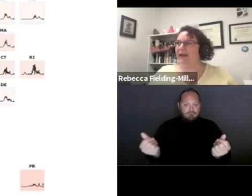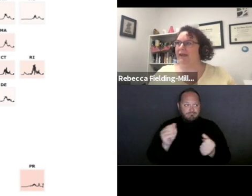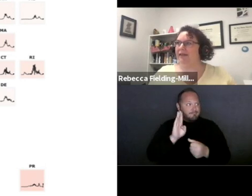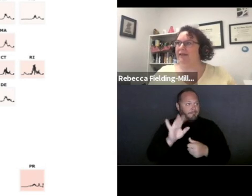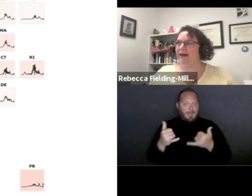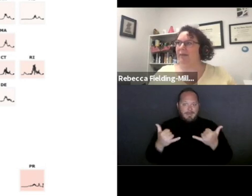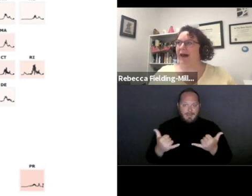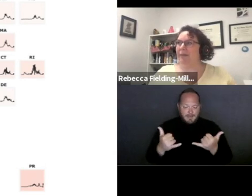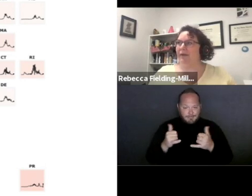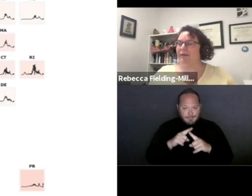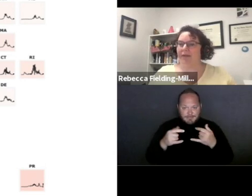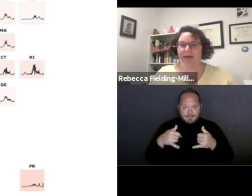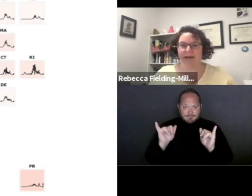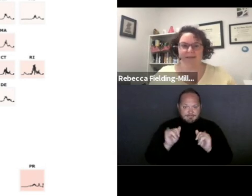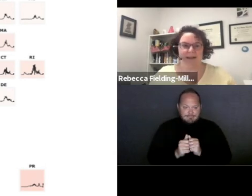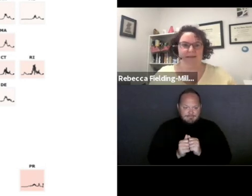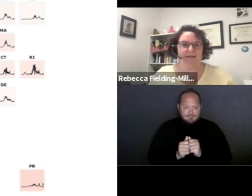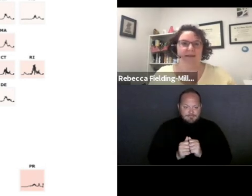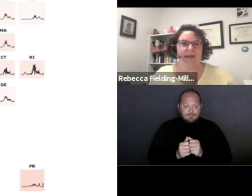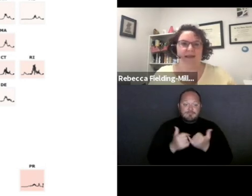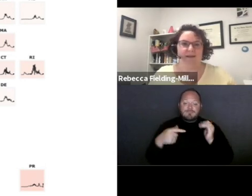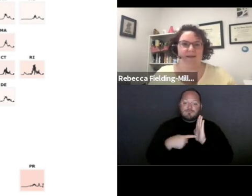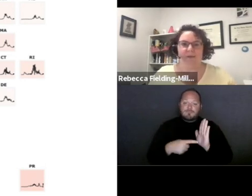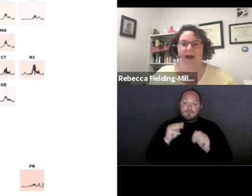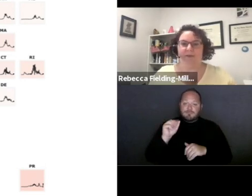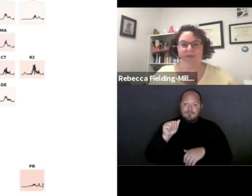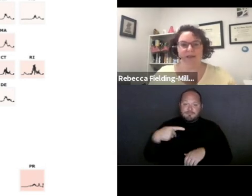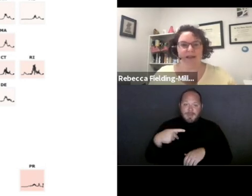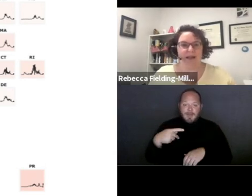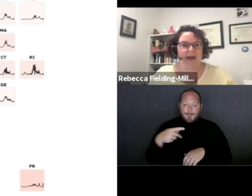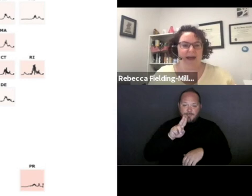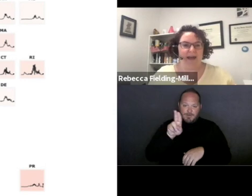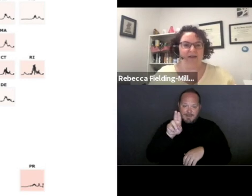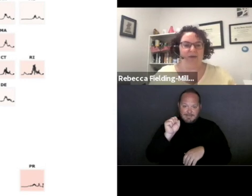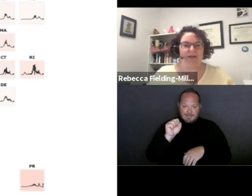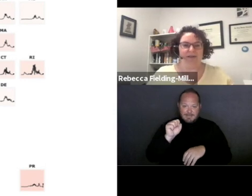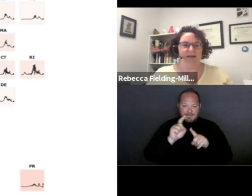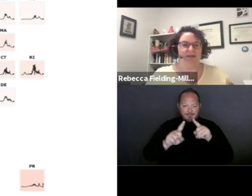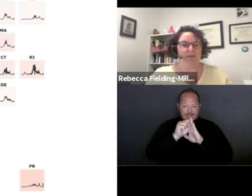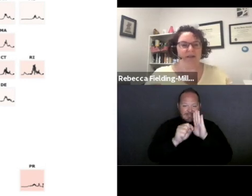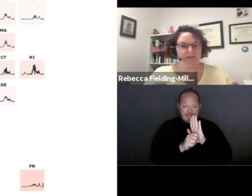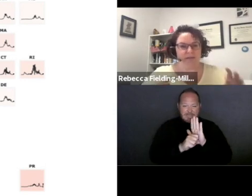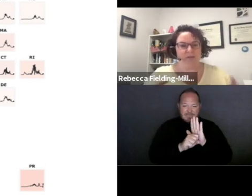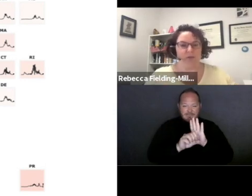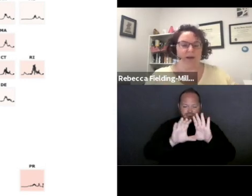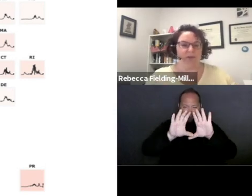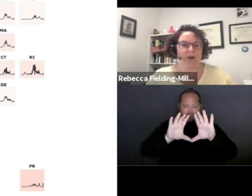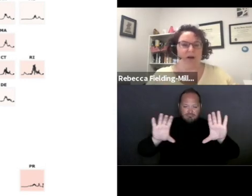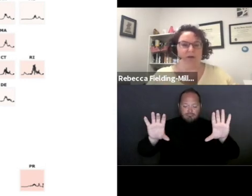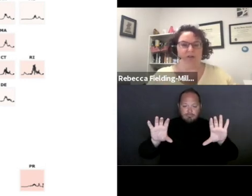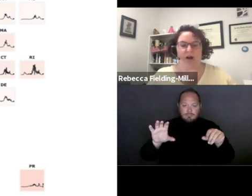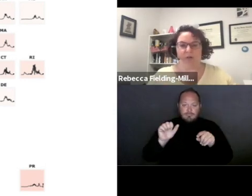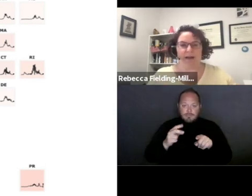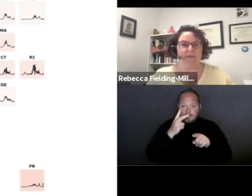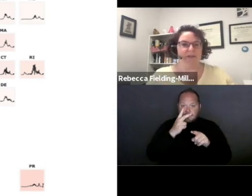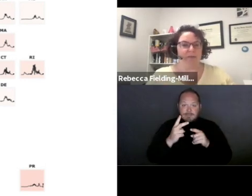now is a map of the United States in graphs. And you can see some of these little squares